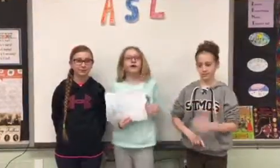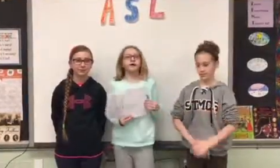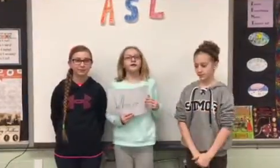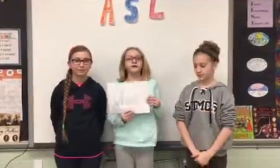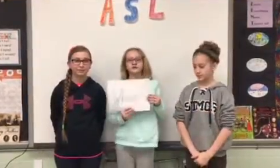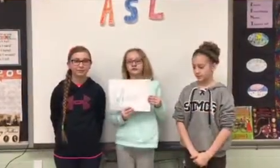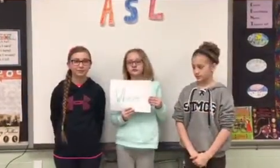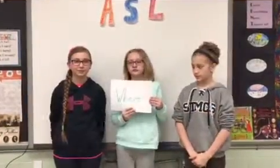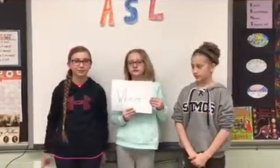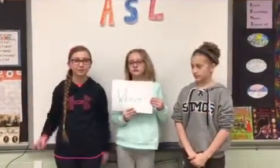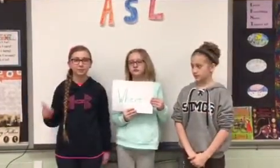Where?